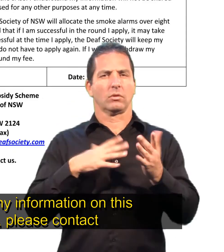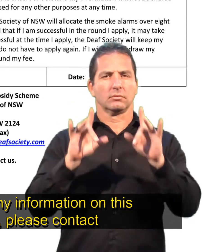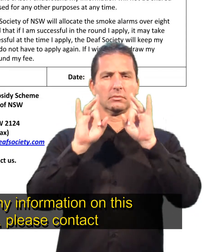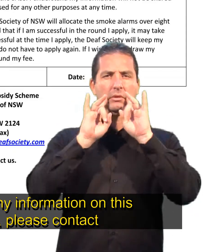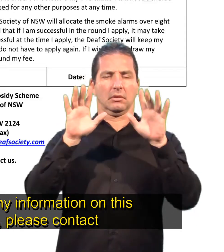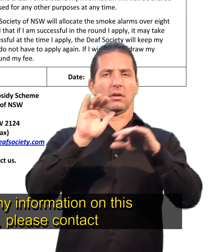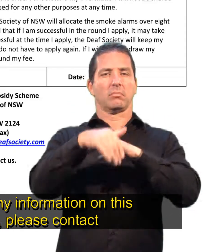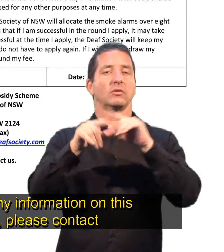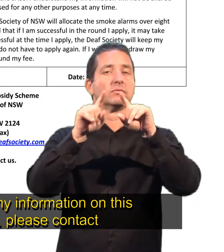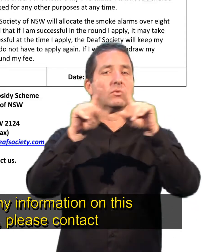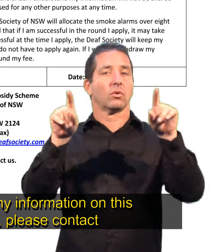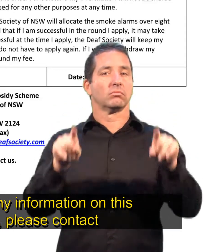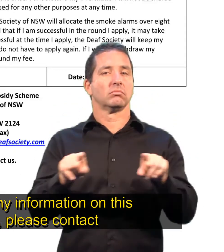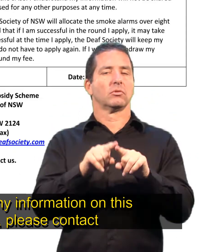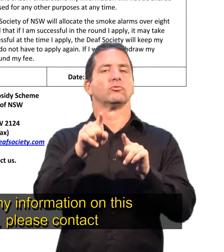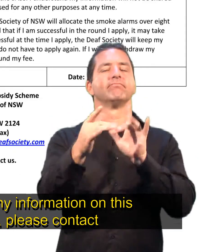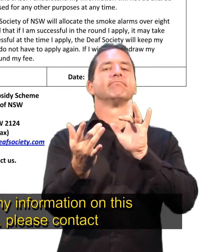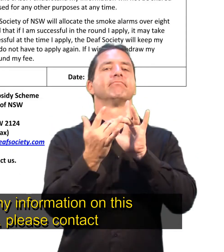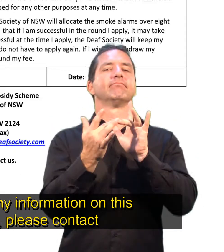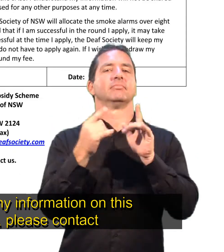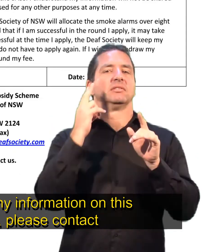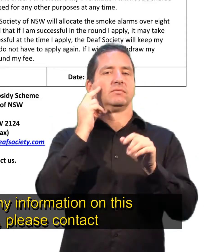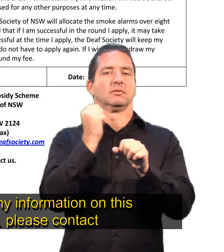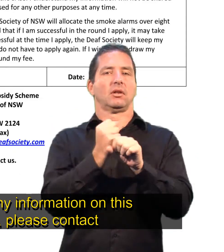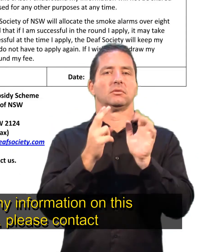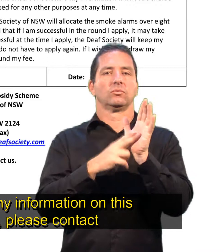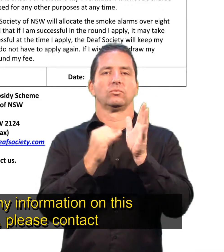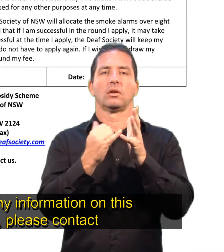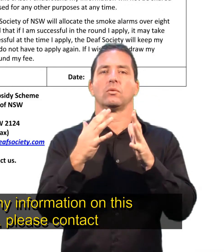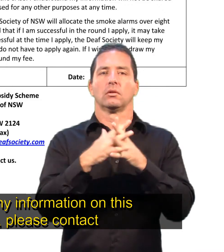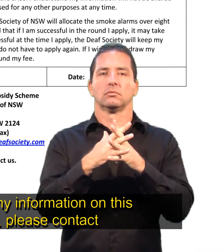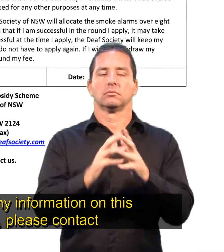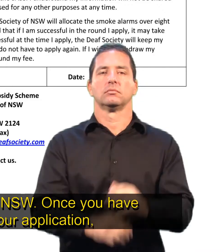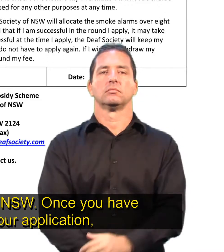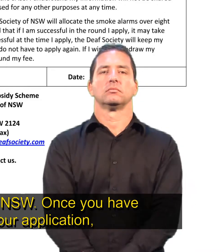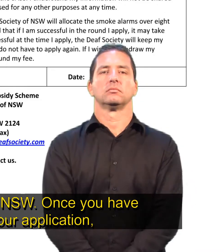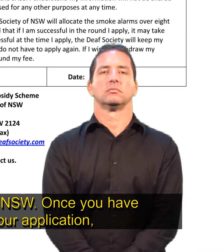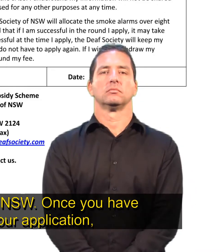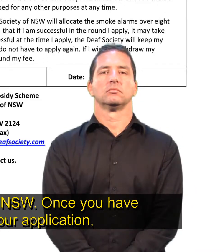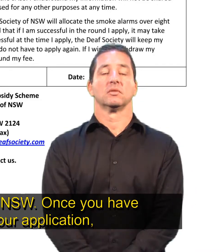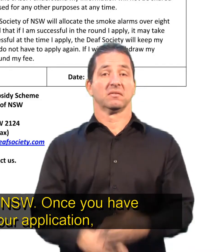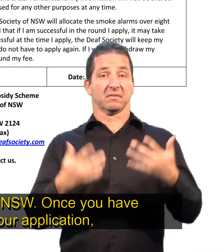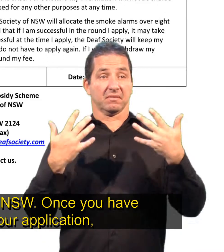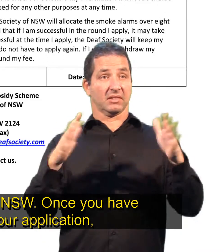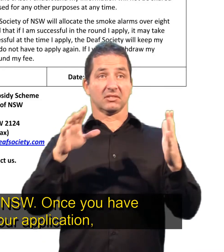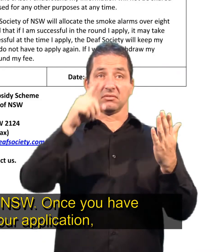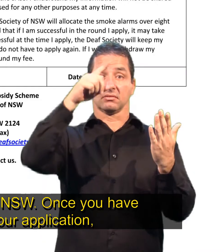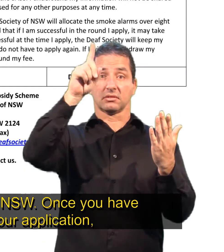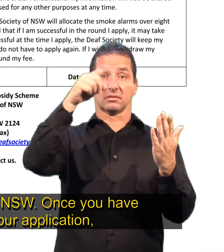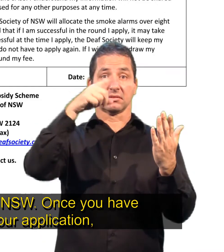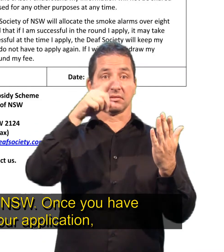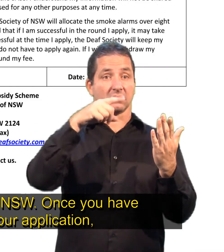If you would like any information on this form clarified, please contact the Deaf Society of New South